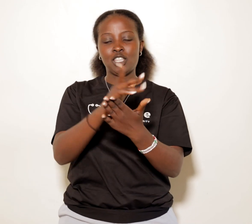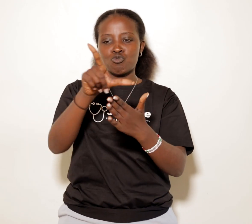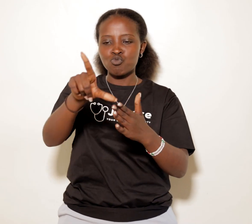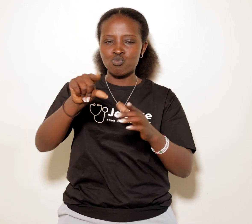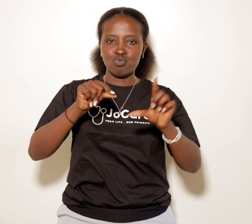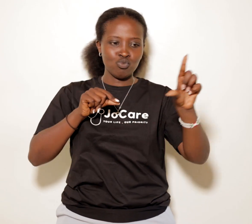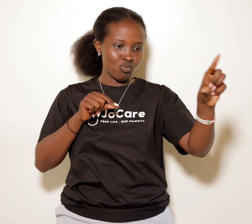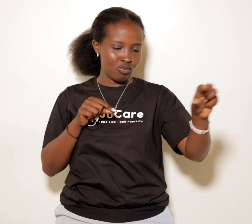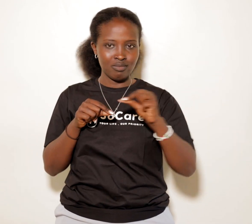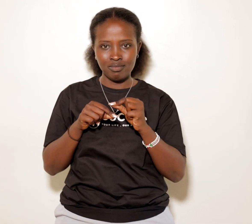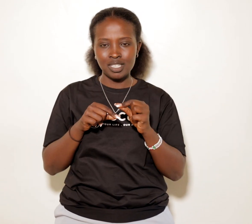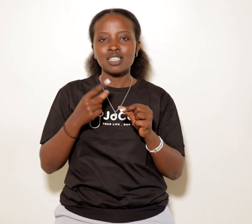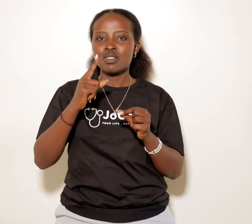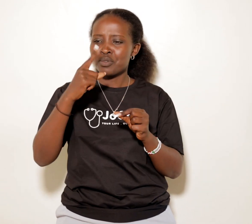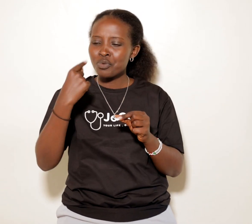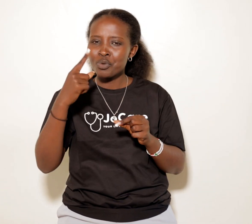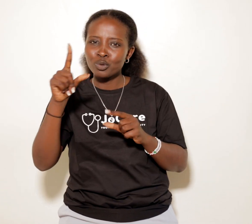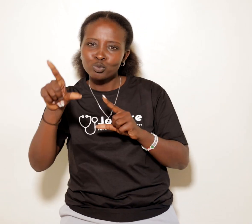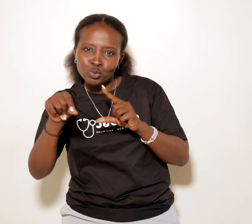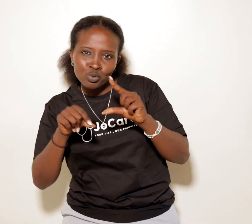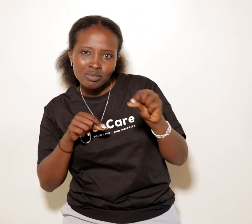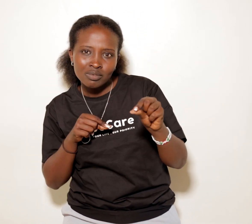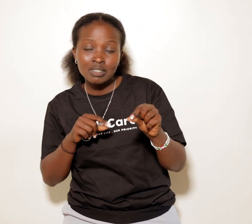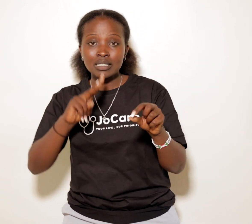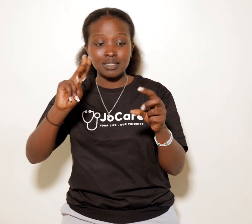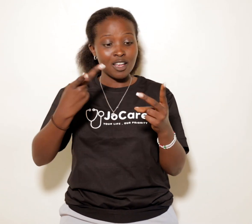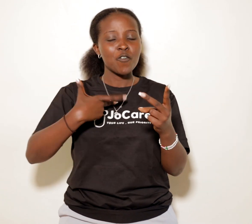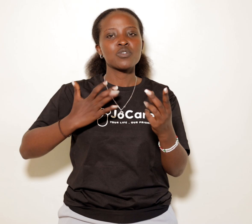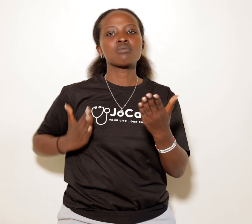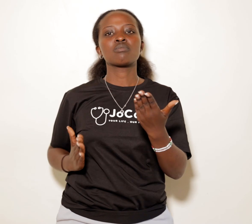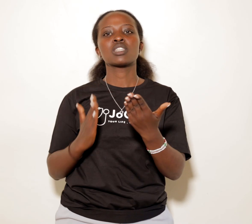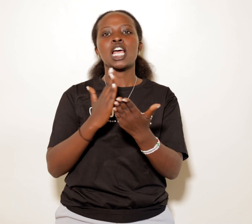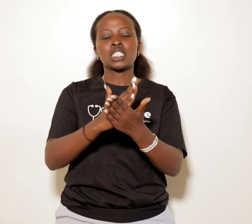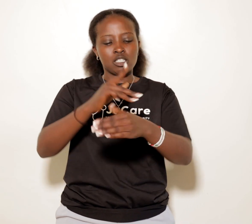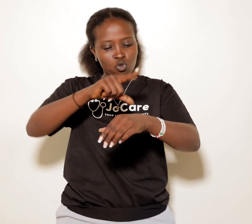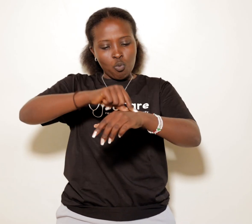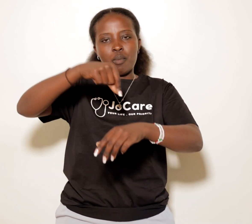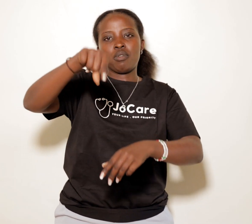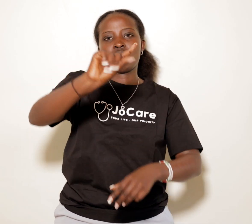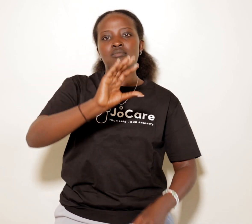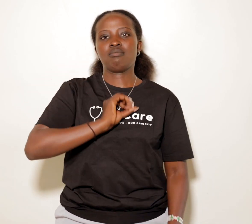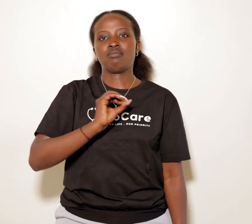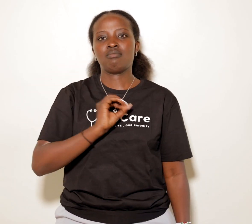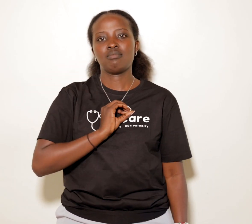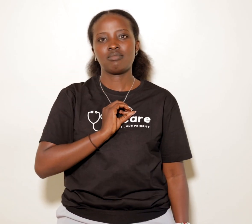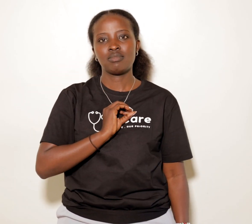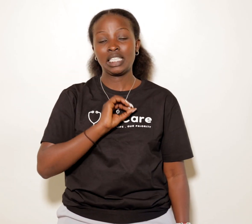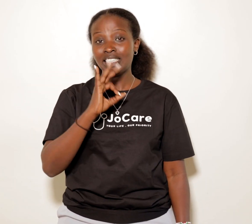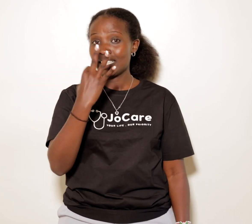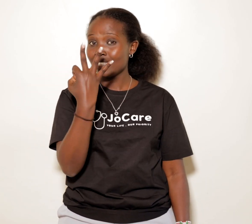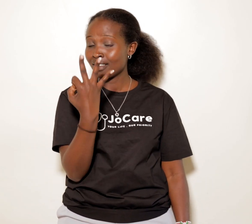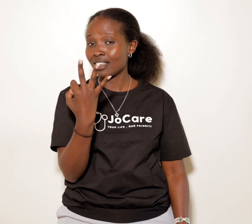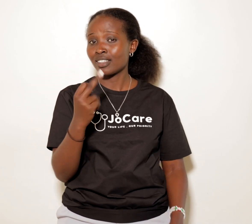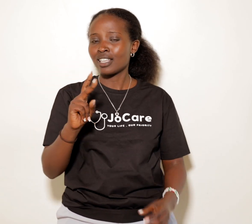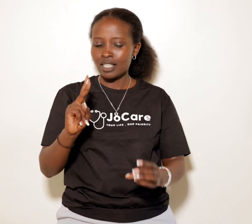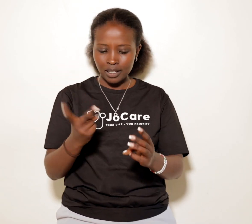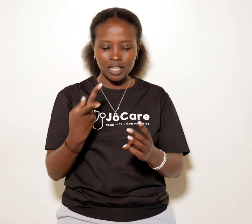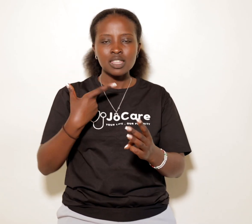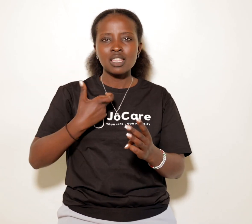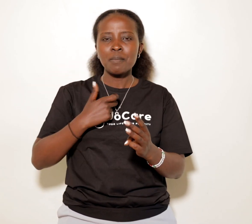choose and who to choose. They have a right to their own body. Yes. Thirdly, as change makers in